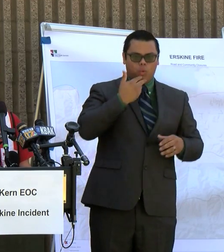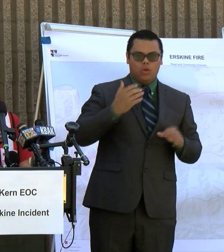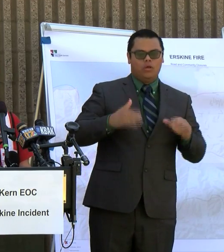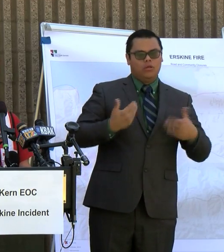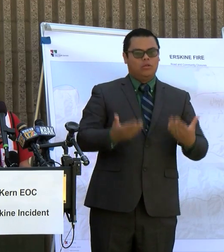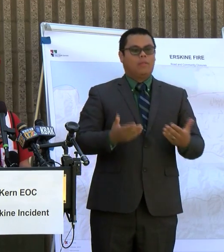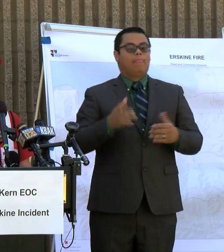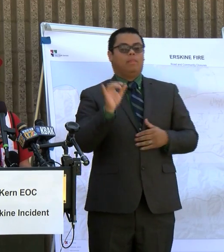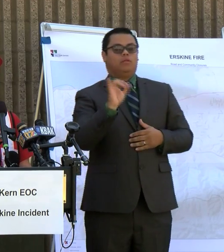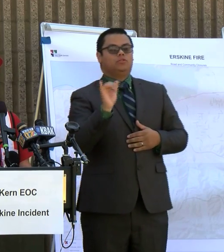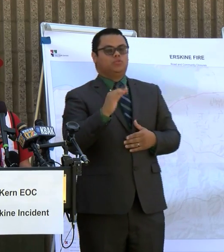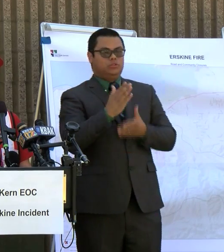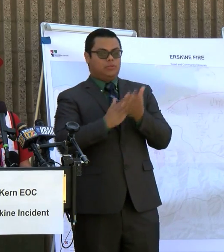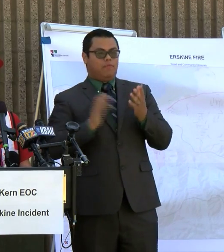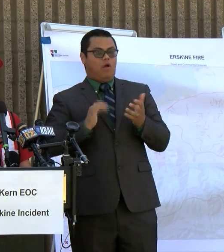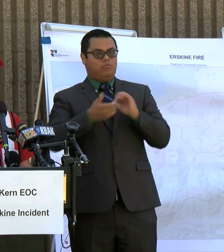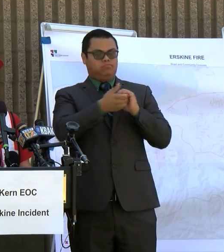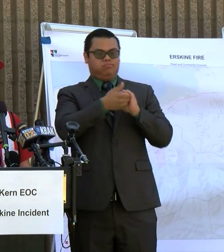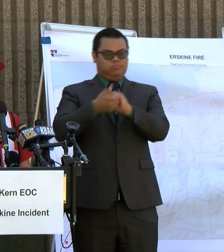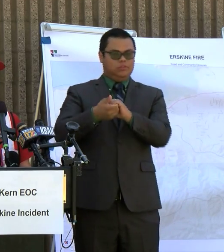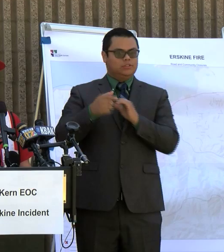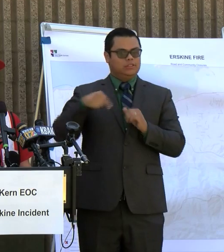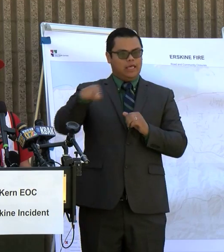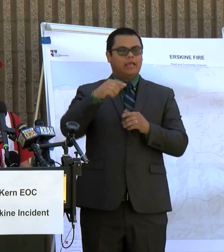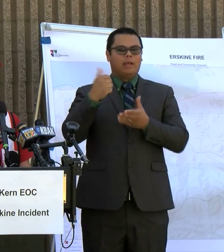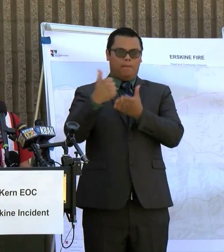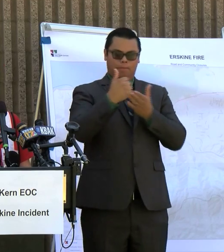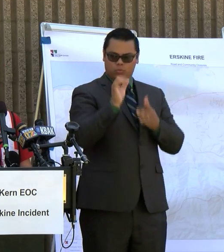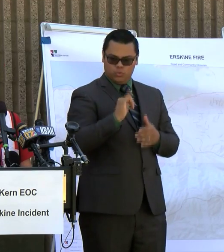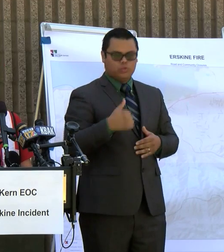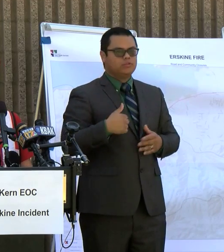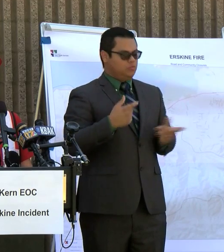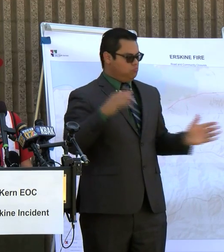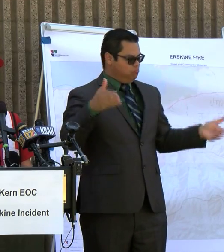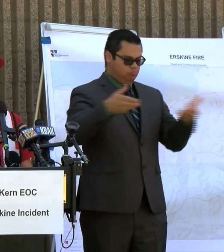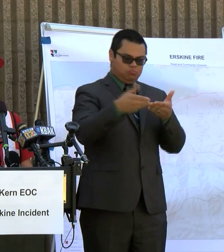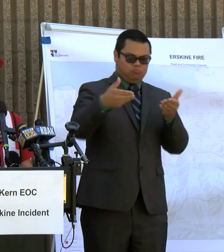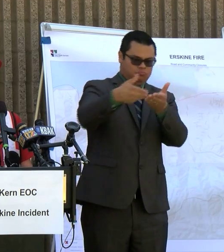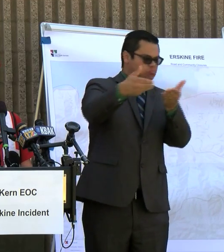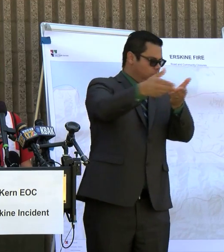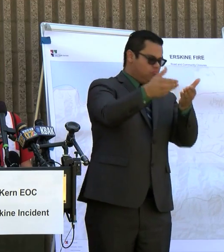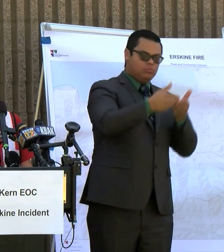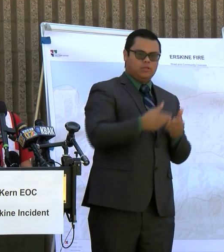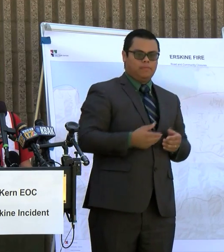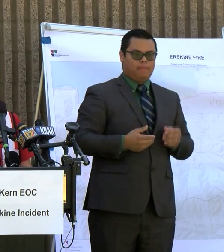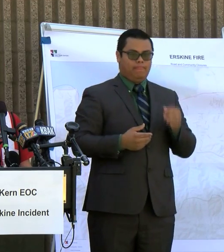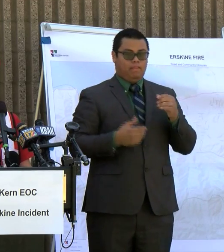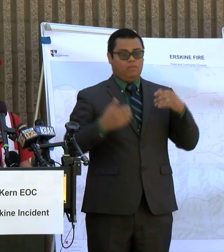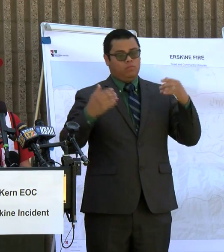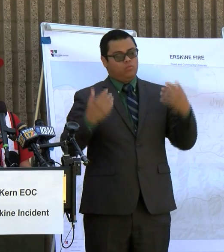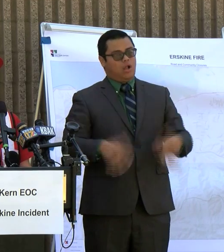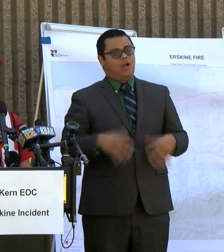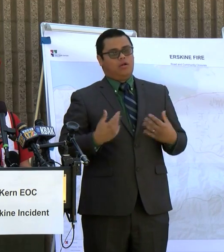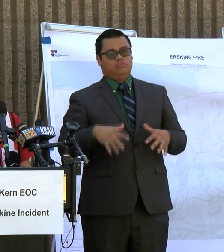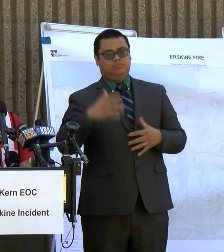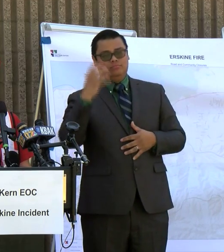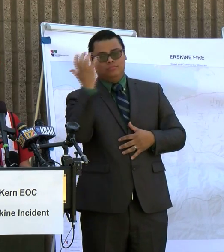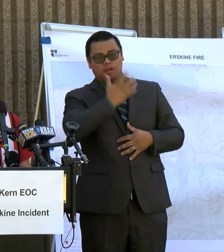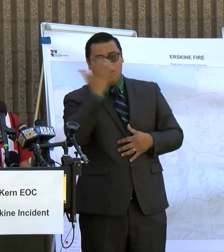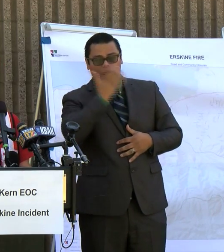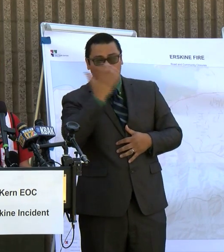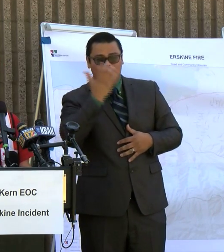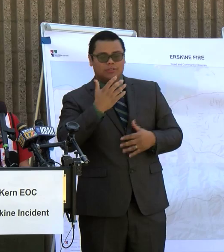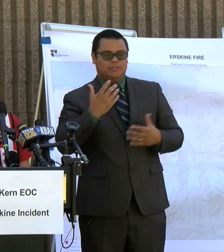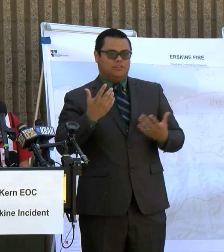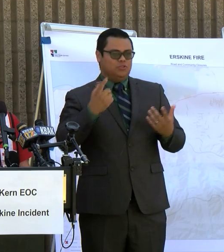county partners who will also be able to help them. We are amazed and gratified by the outpouring of